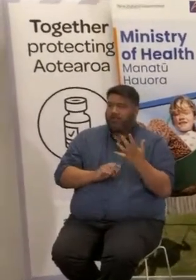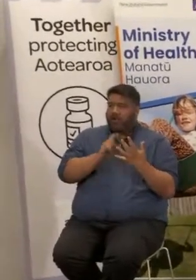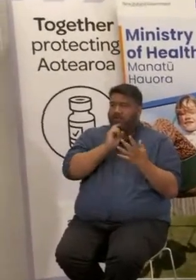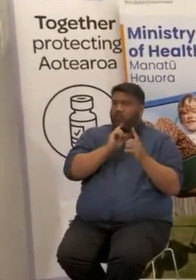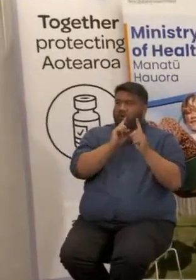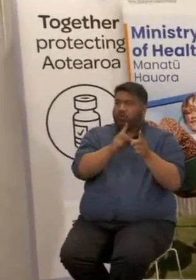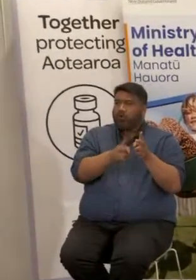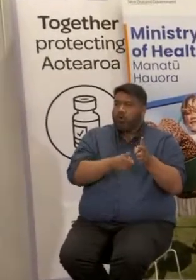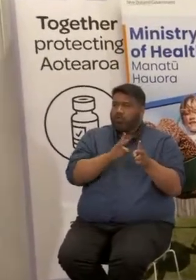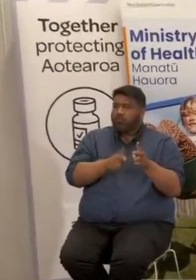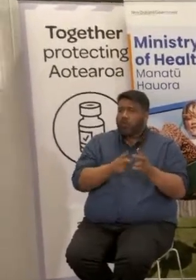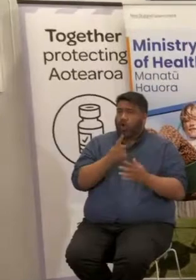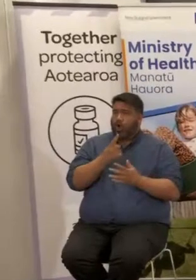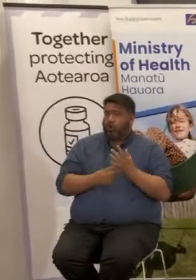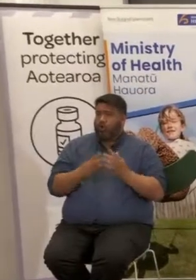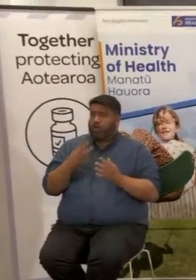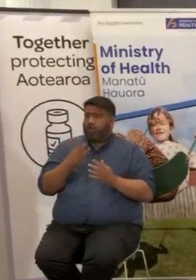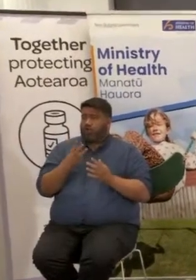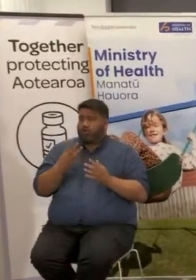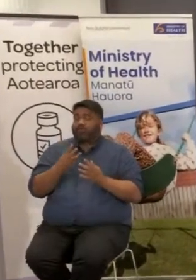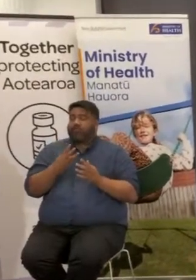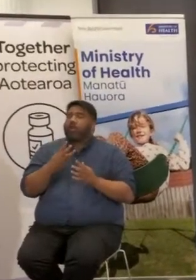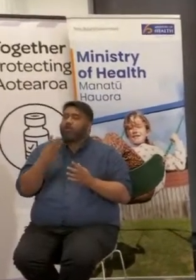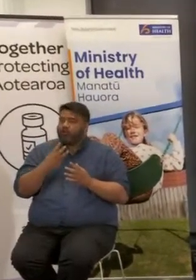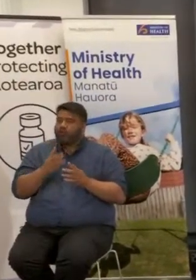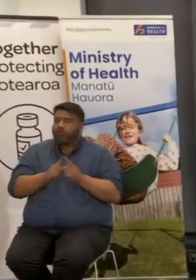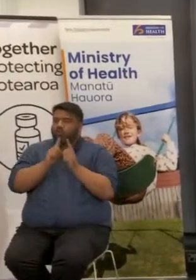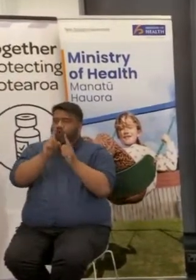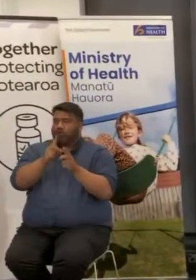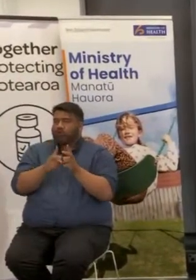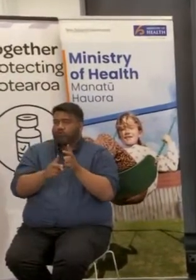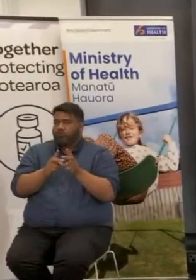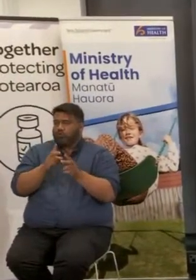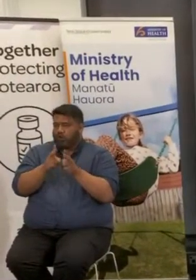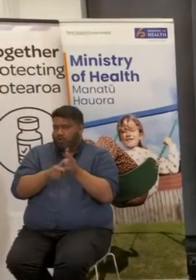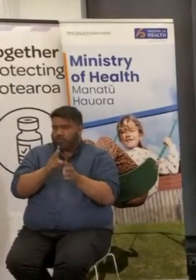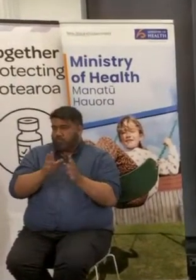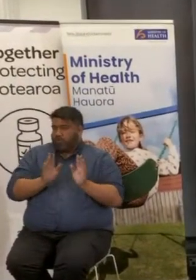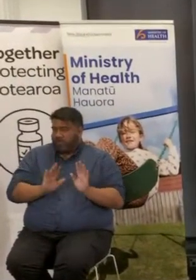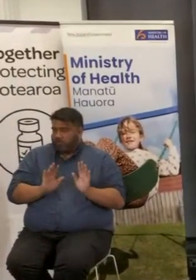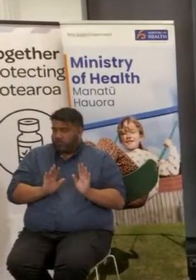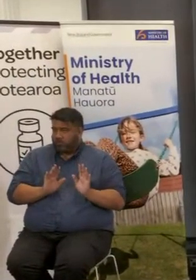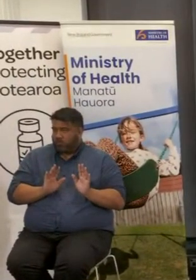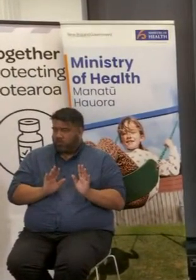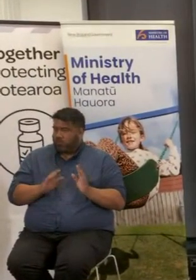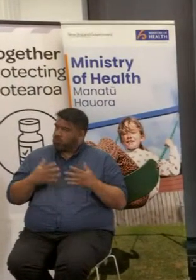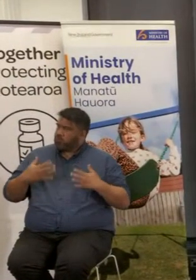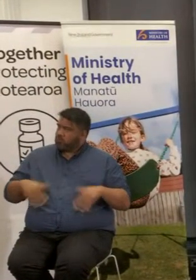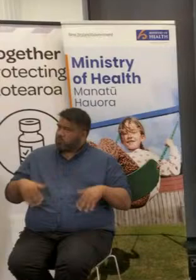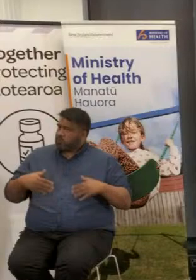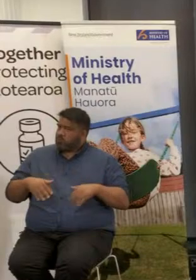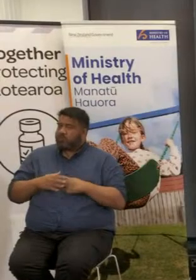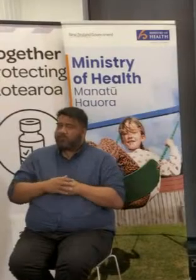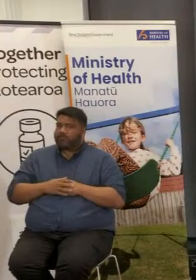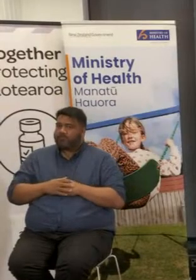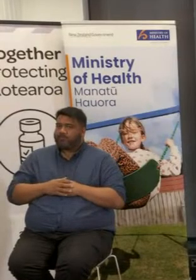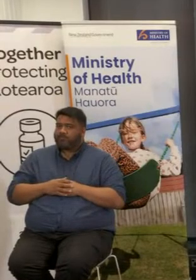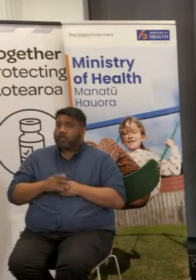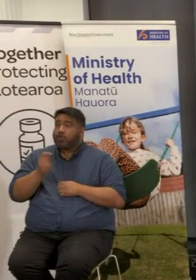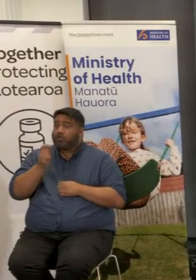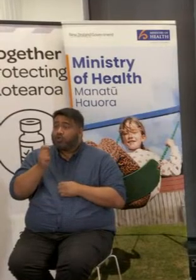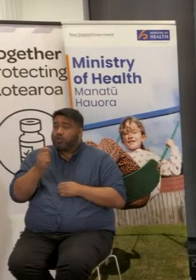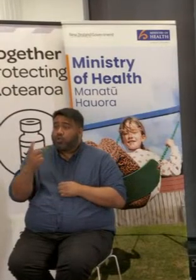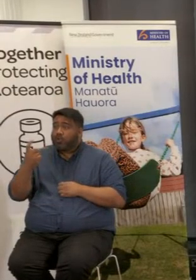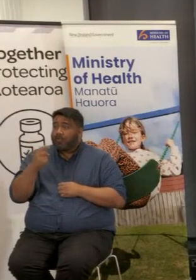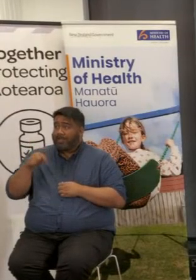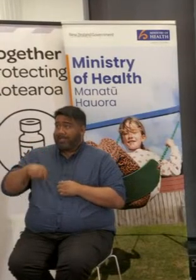move on to the next figure, we can see what happens now that we're well on our way to having 90% of the population